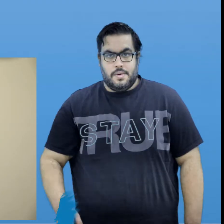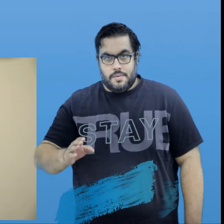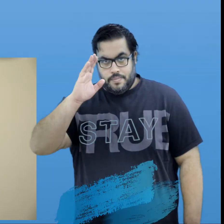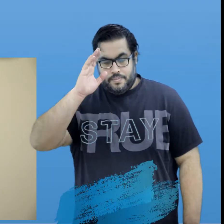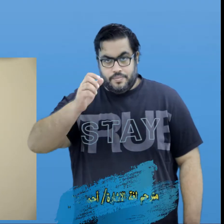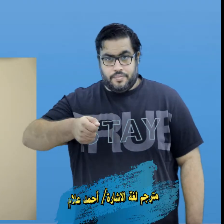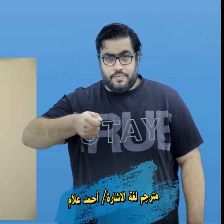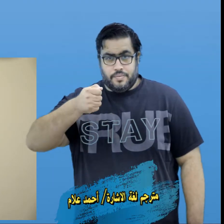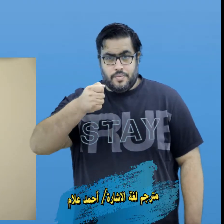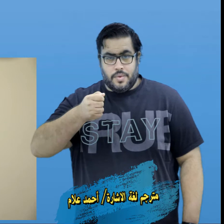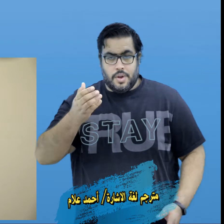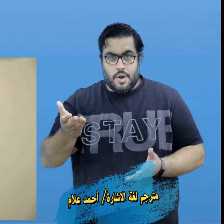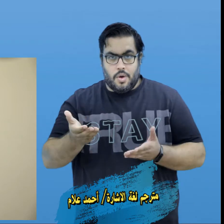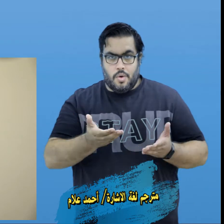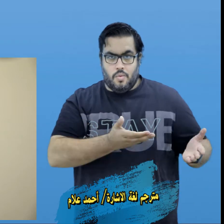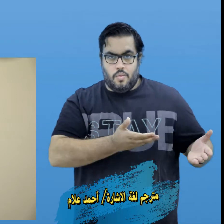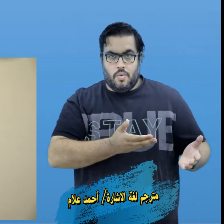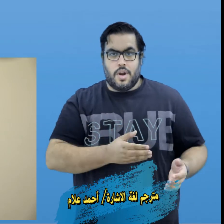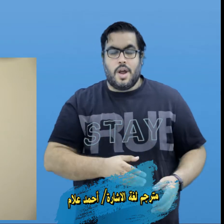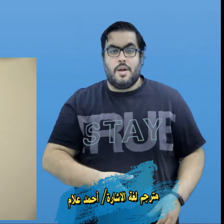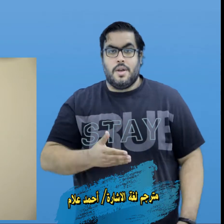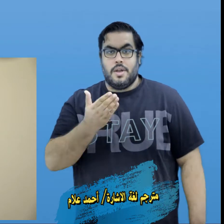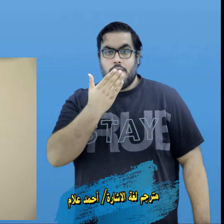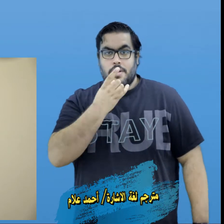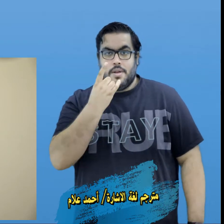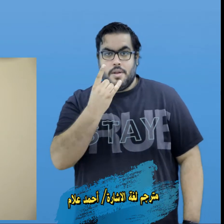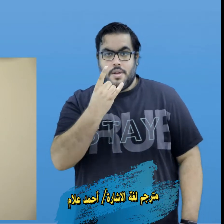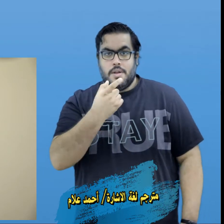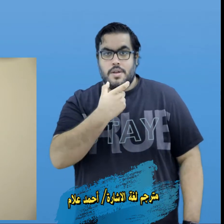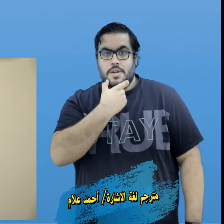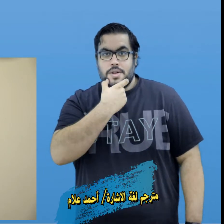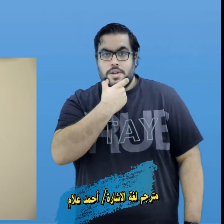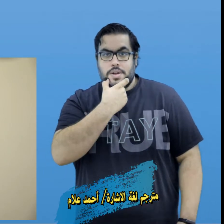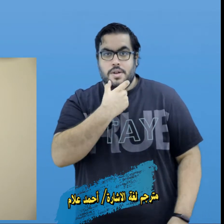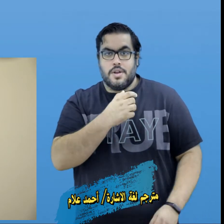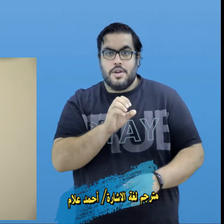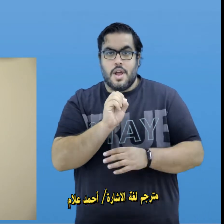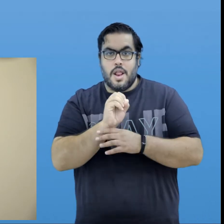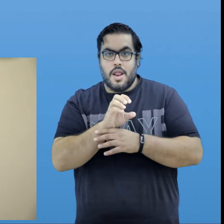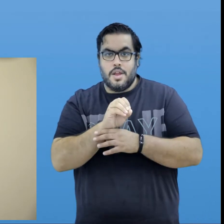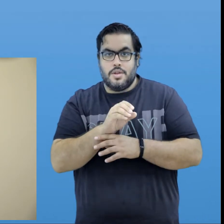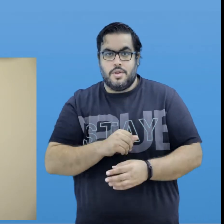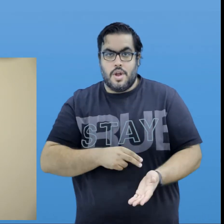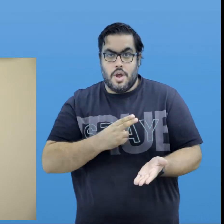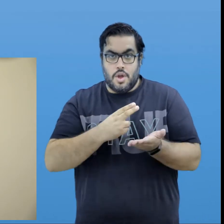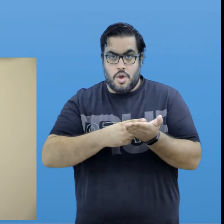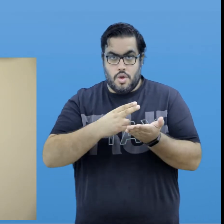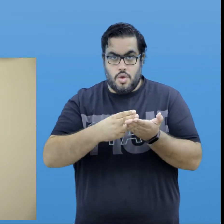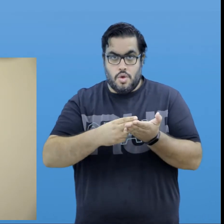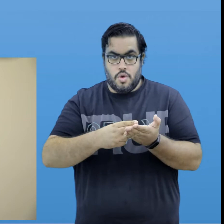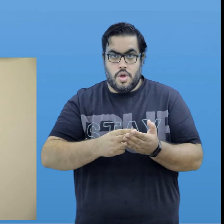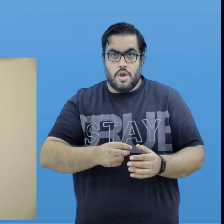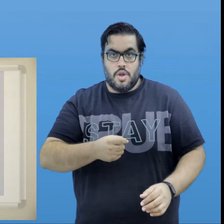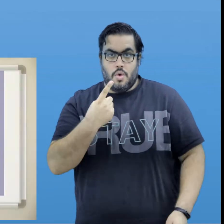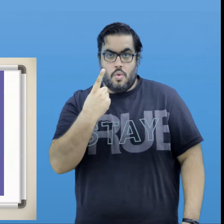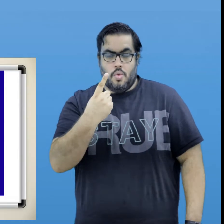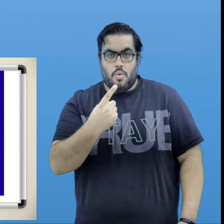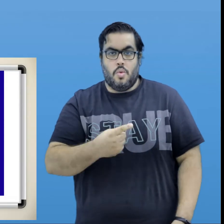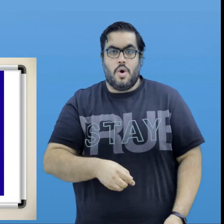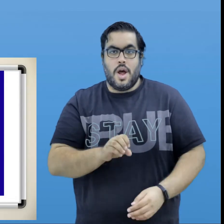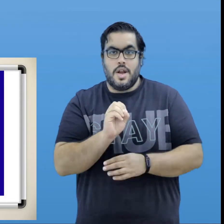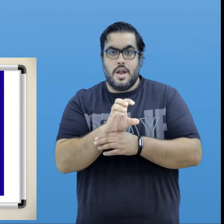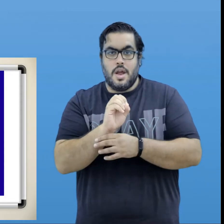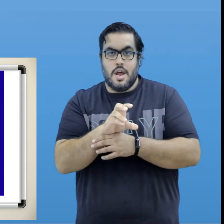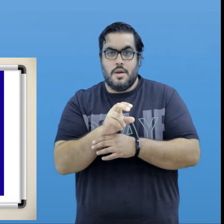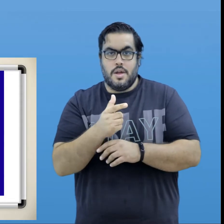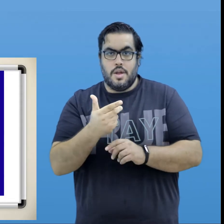Assalamu alaikum and welcome to grade 10 English lessons. This will be unit 1, episode 2. We're going to learn